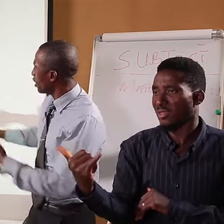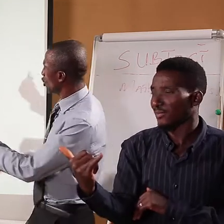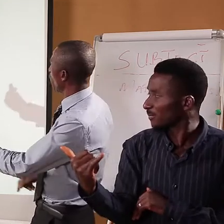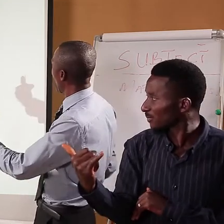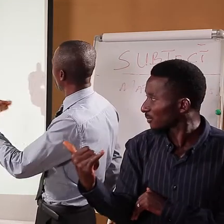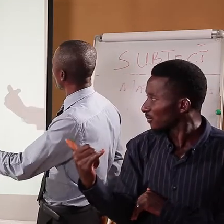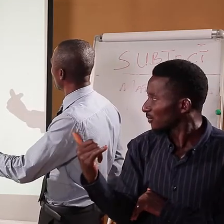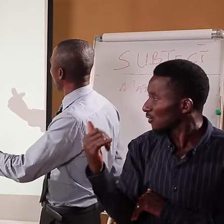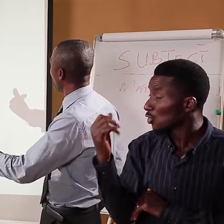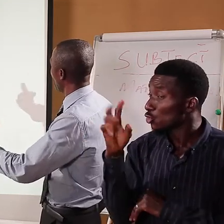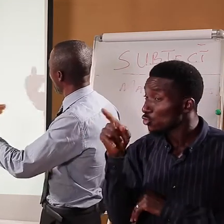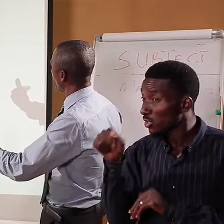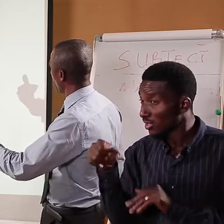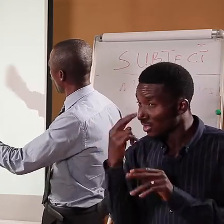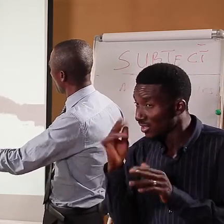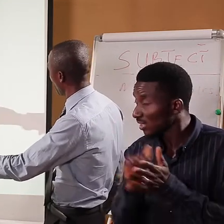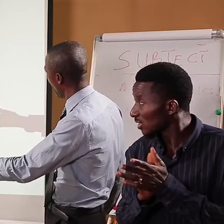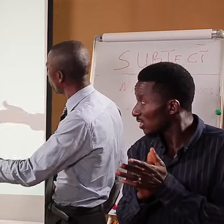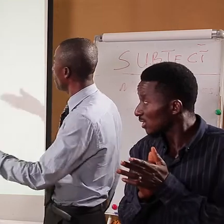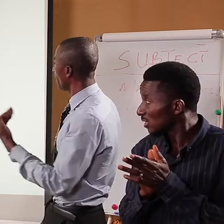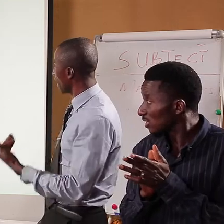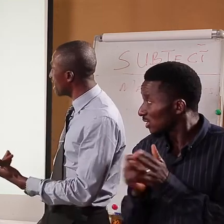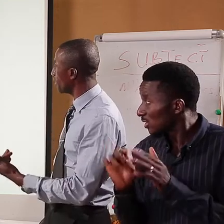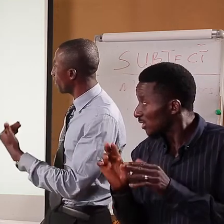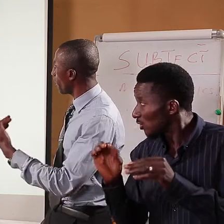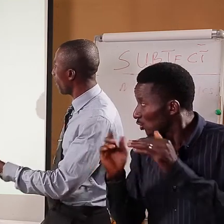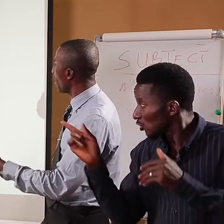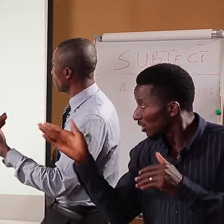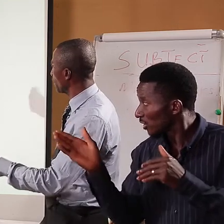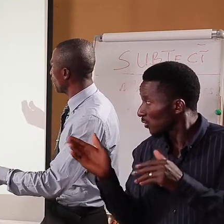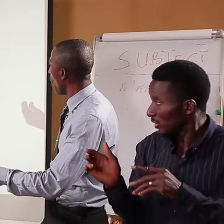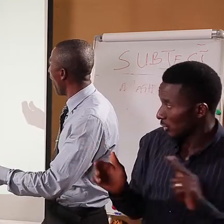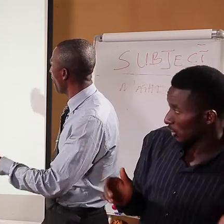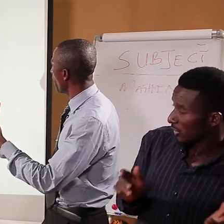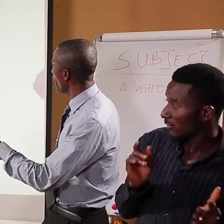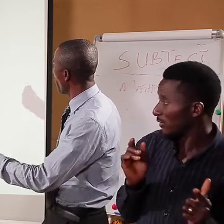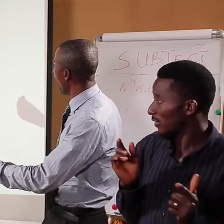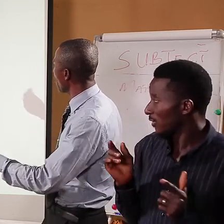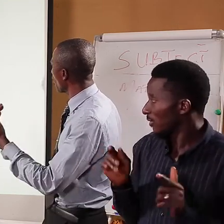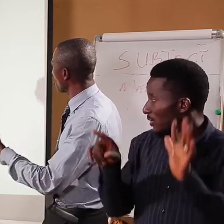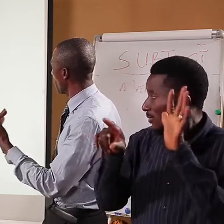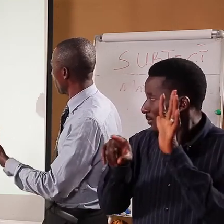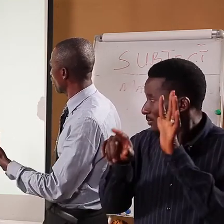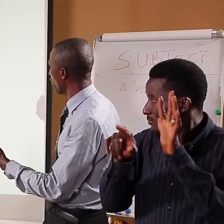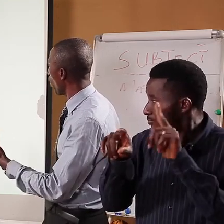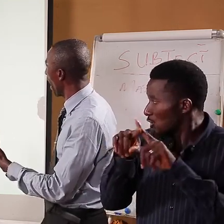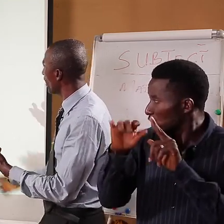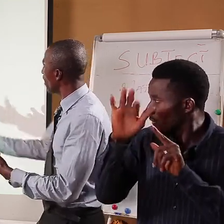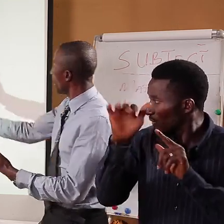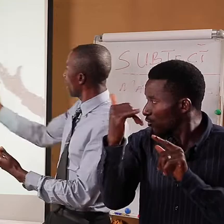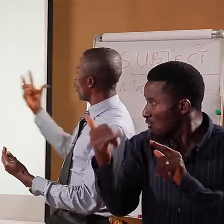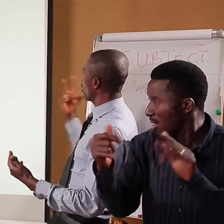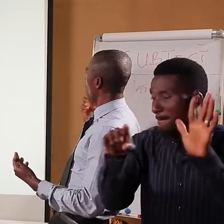4y. So you can now see that the expression on the left is plus 15y minus